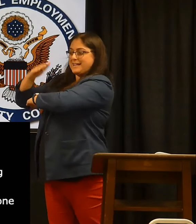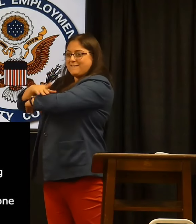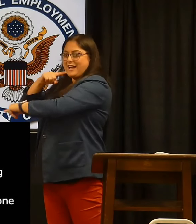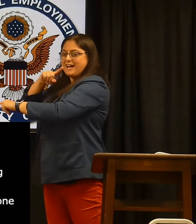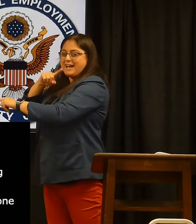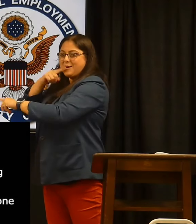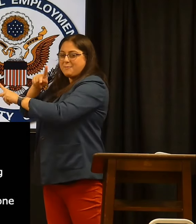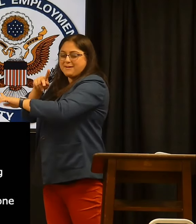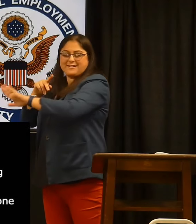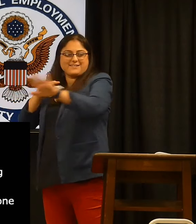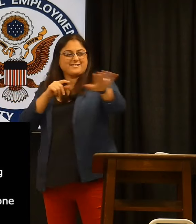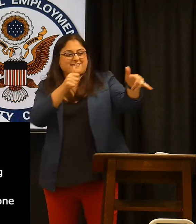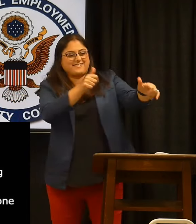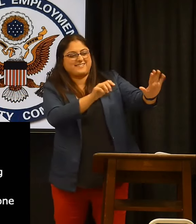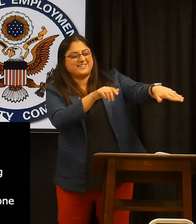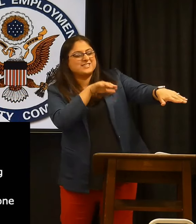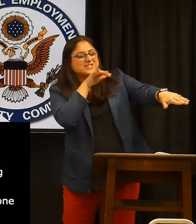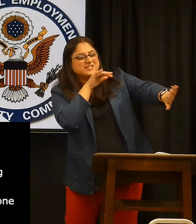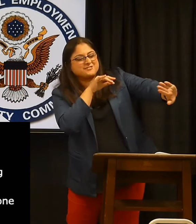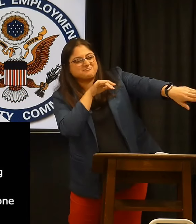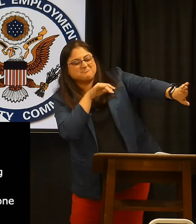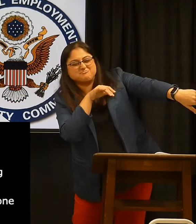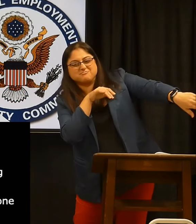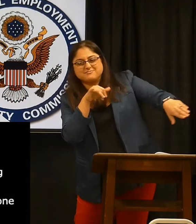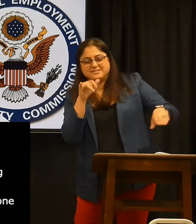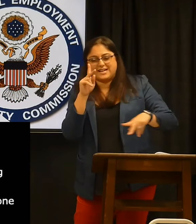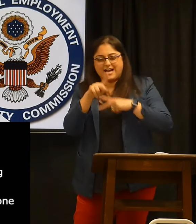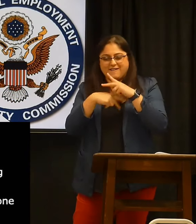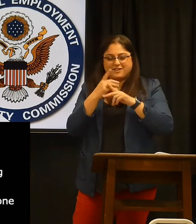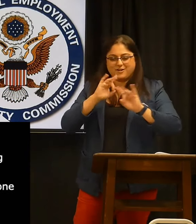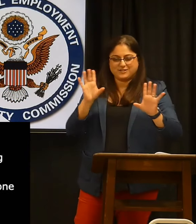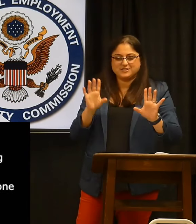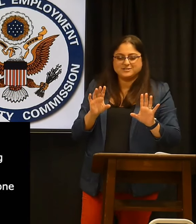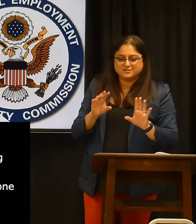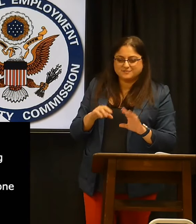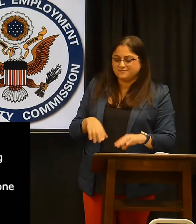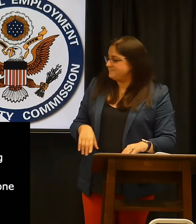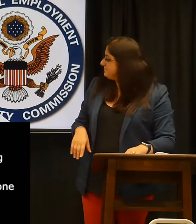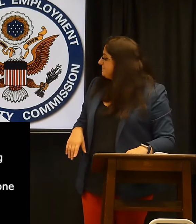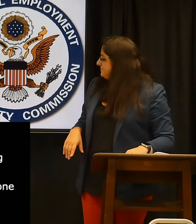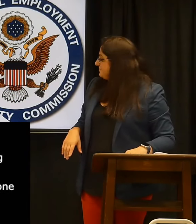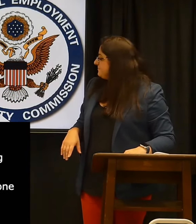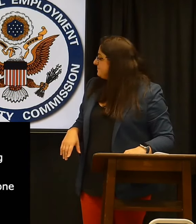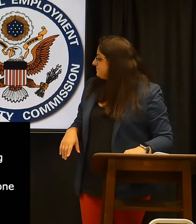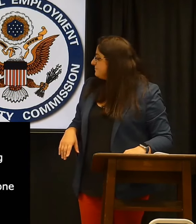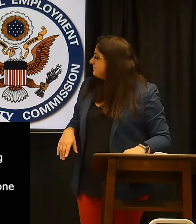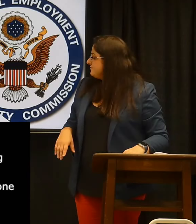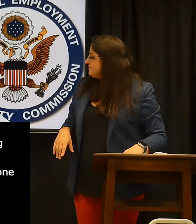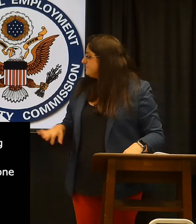Like a better table for hearing people and a dark table in a corner for a deaf person.